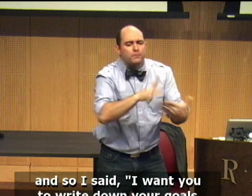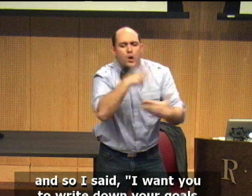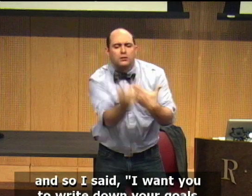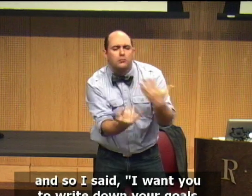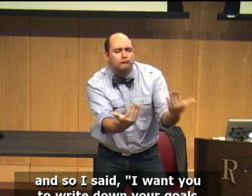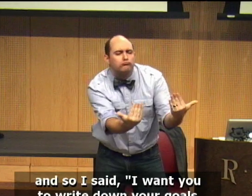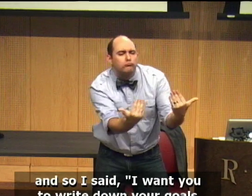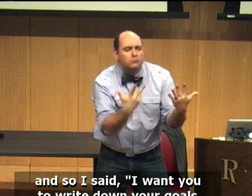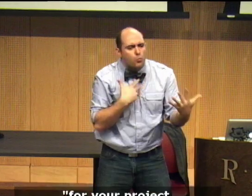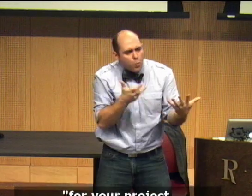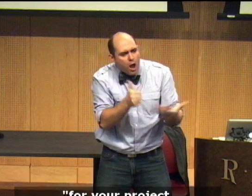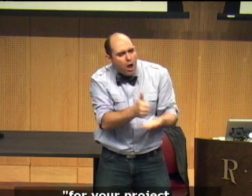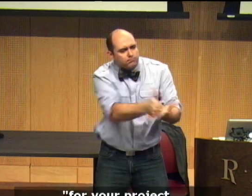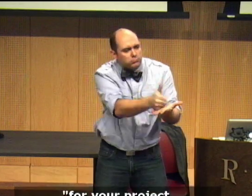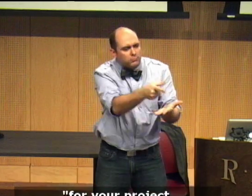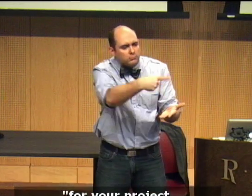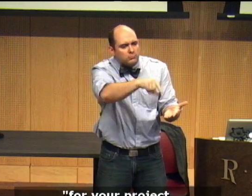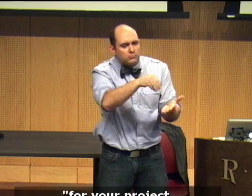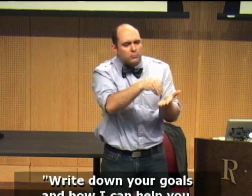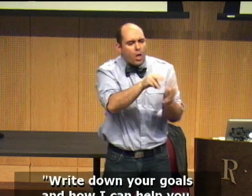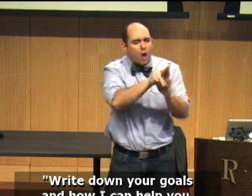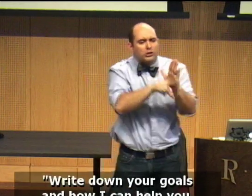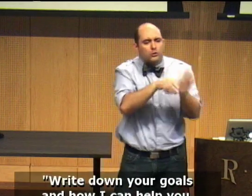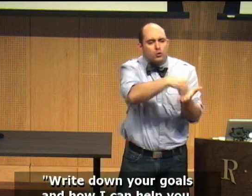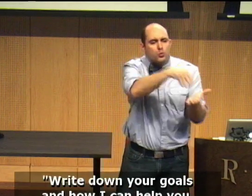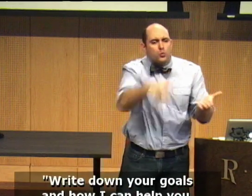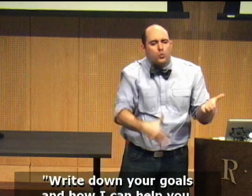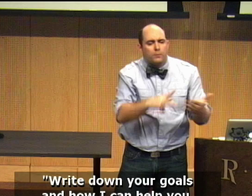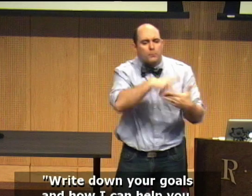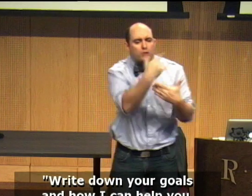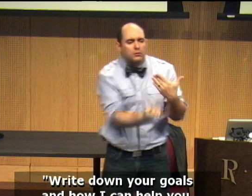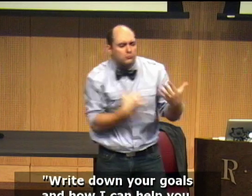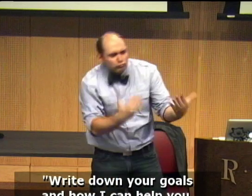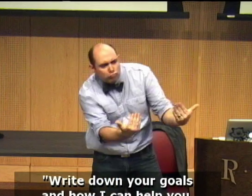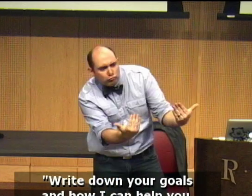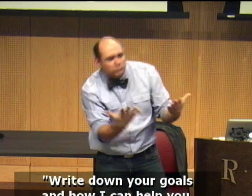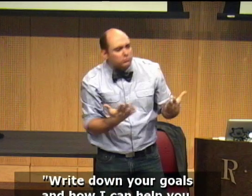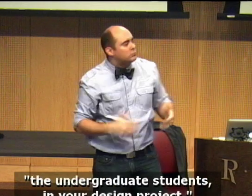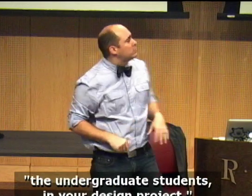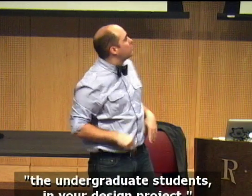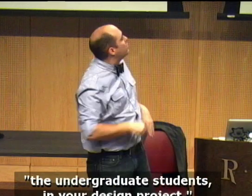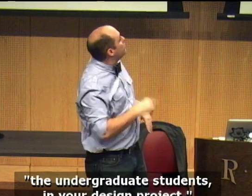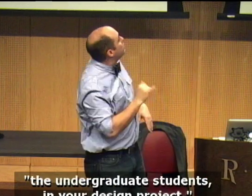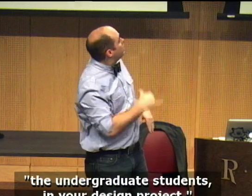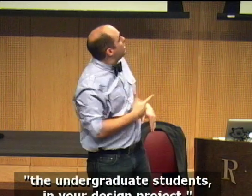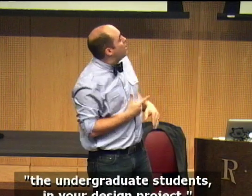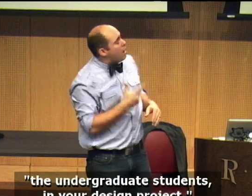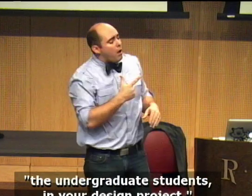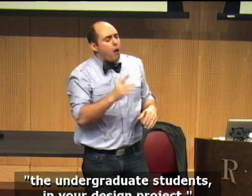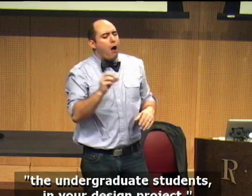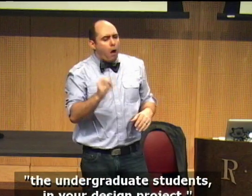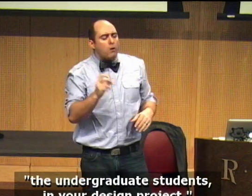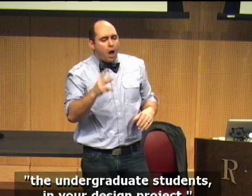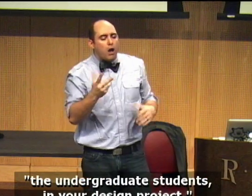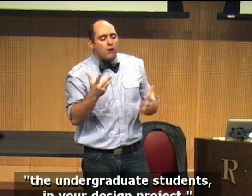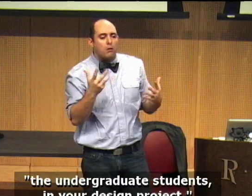to write down your goals for your project. Write down your goals and how I can help you, the undergraduate students, in your design